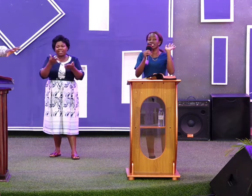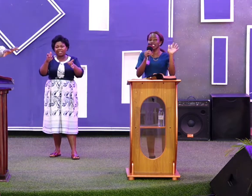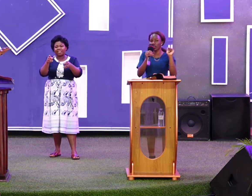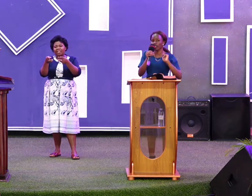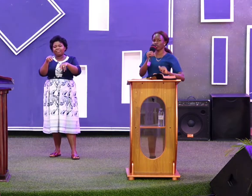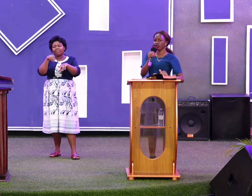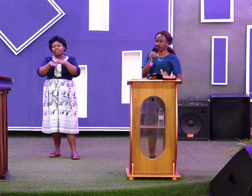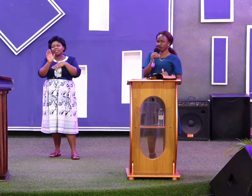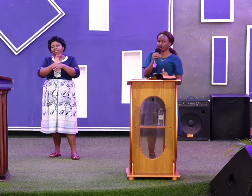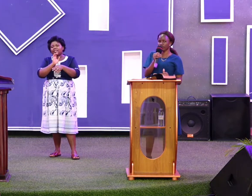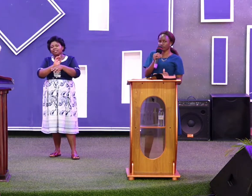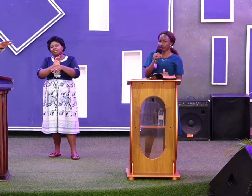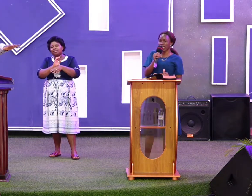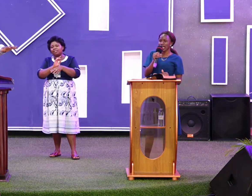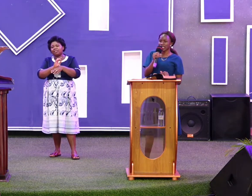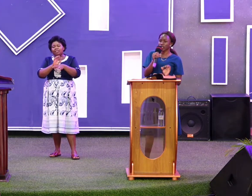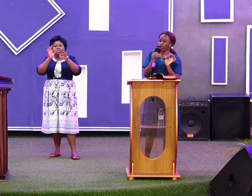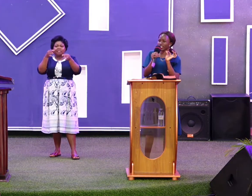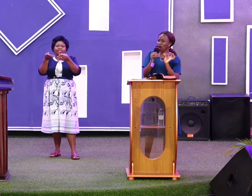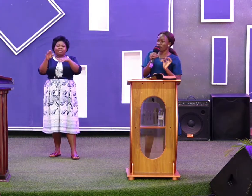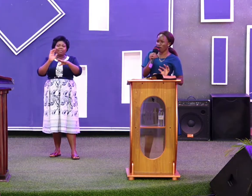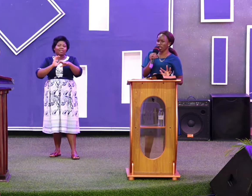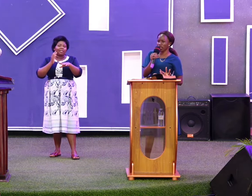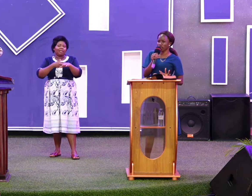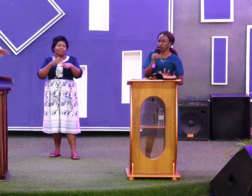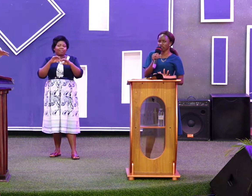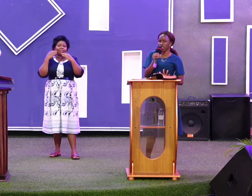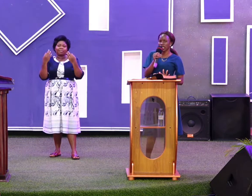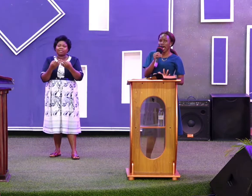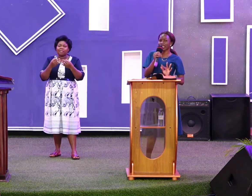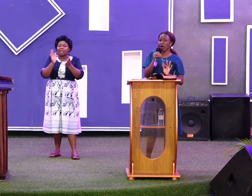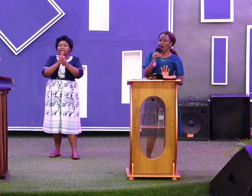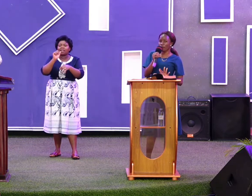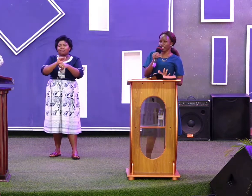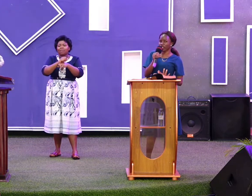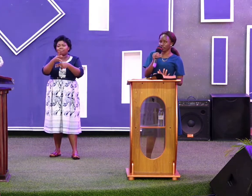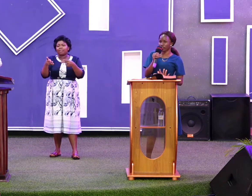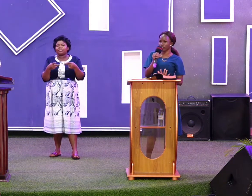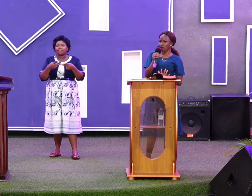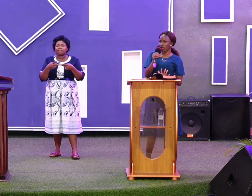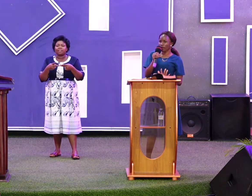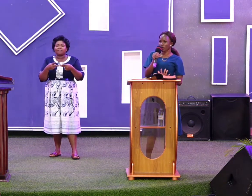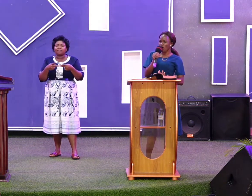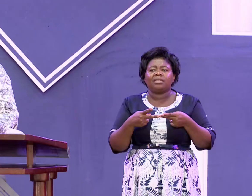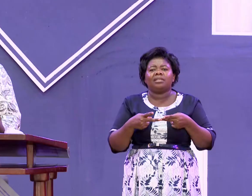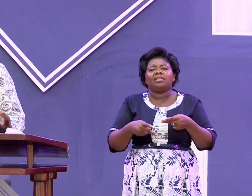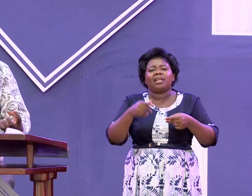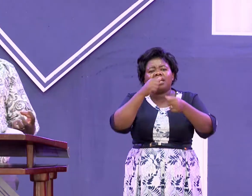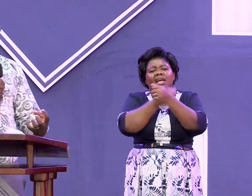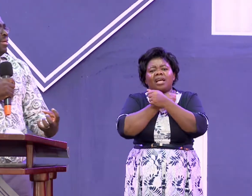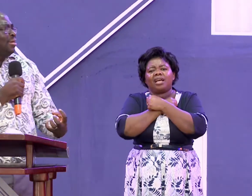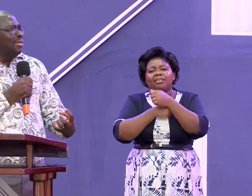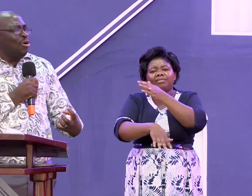That's what is in church. That's what is in our families. At our workplaces. Agape